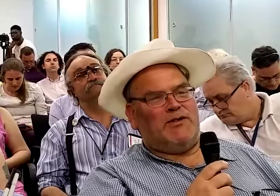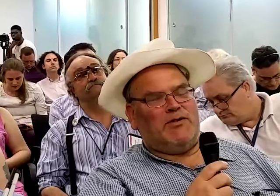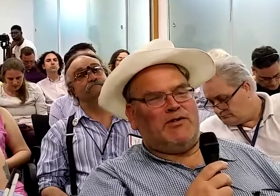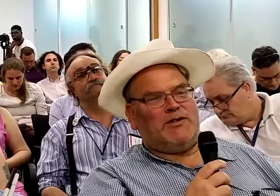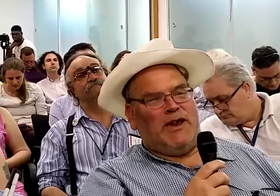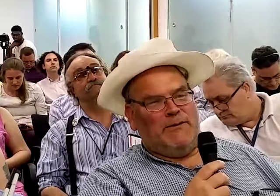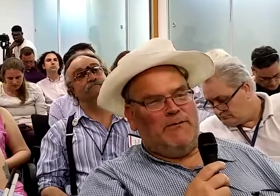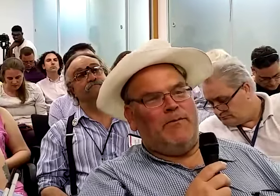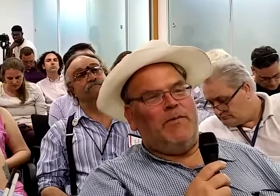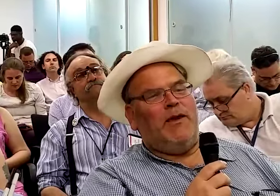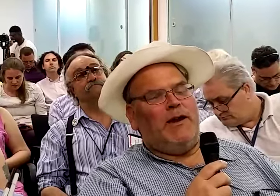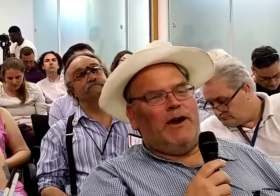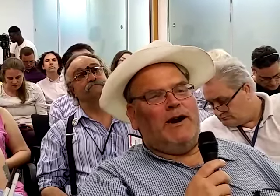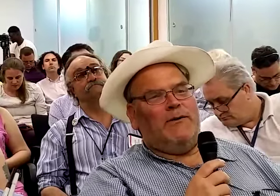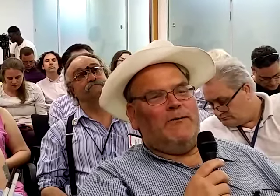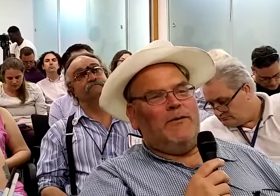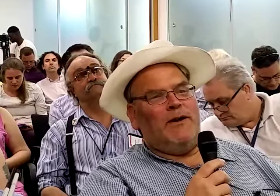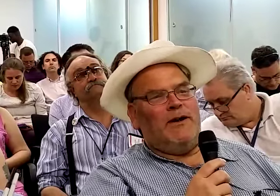908 team,